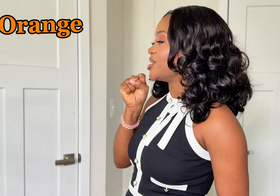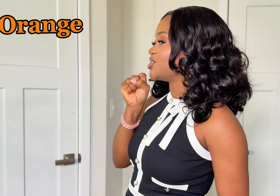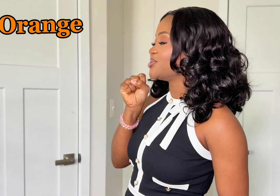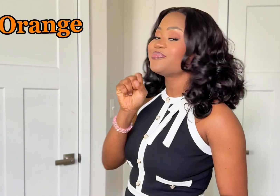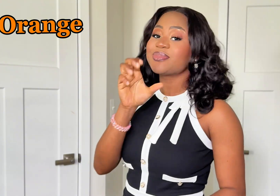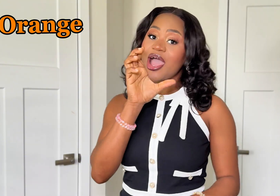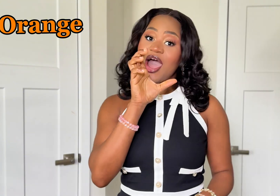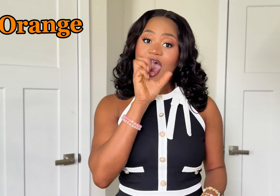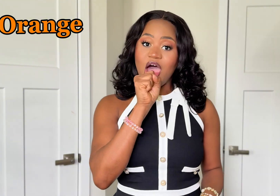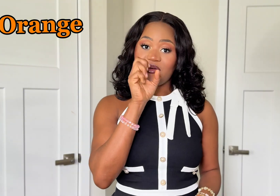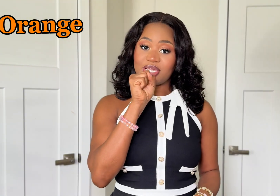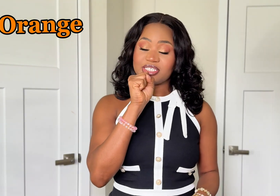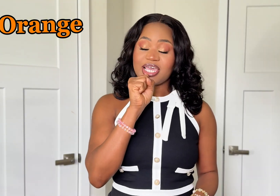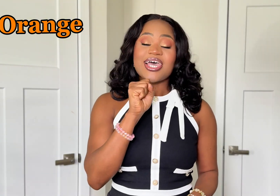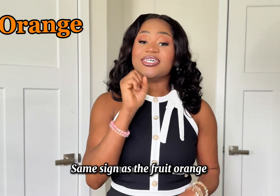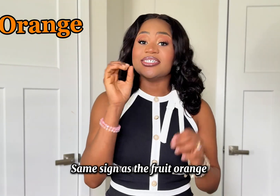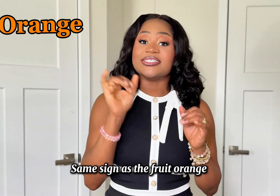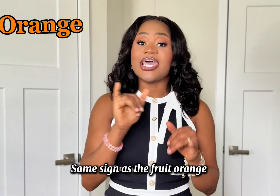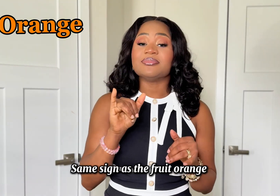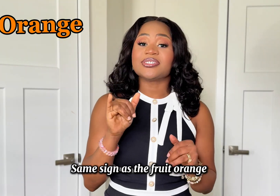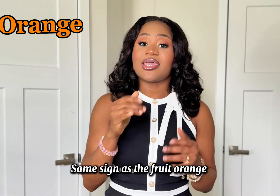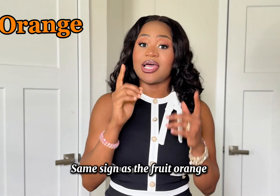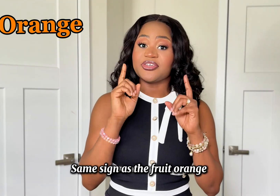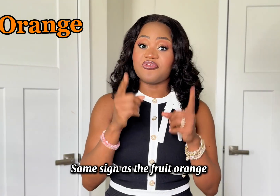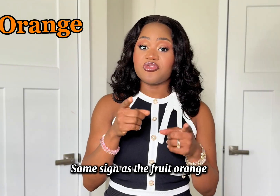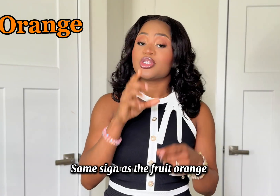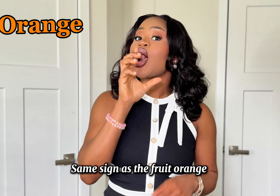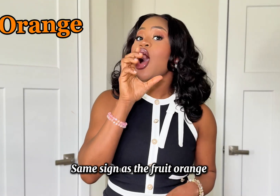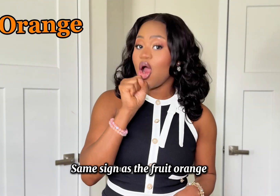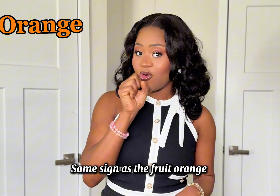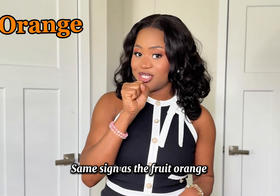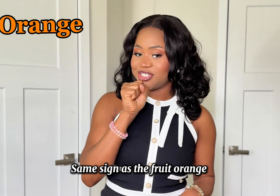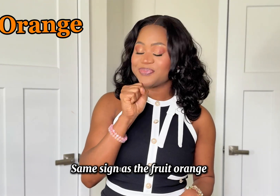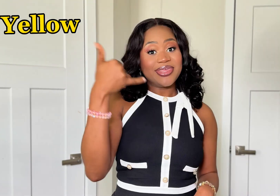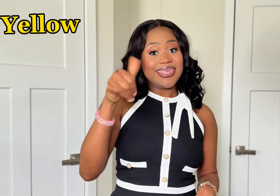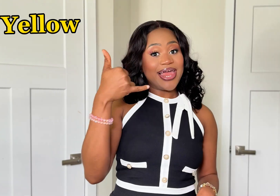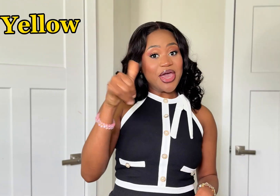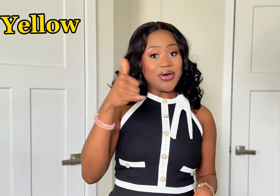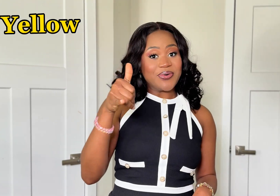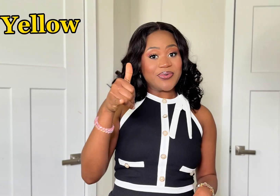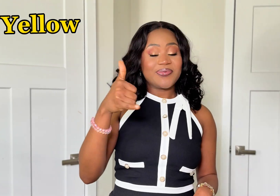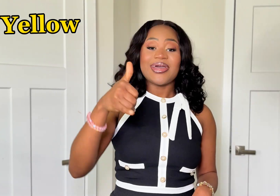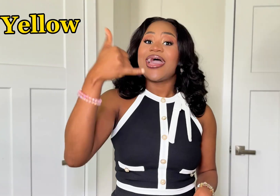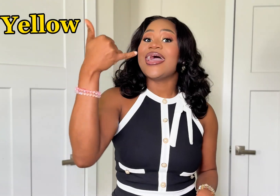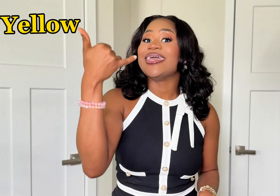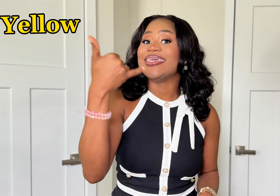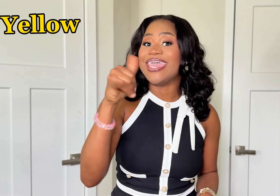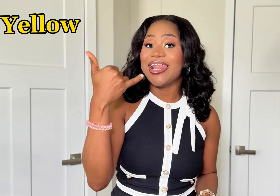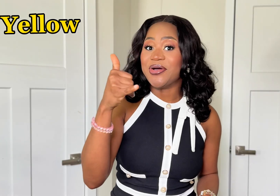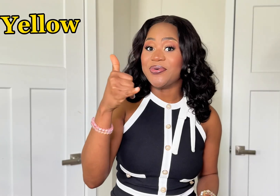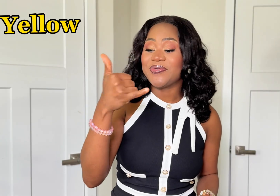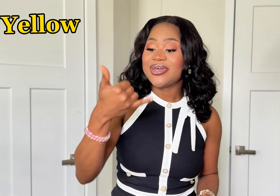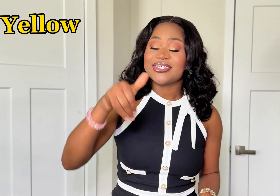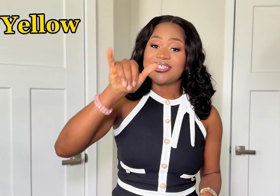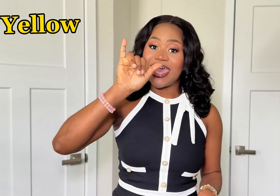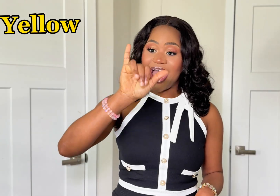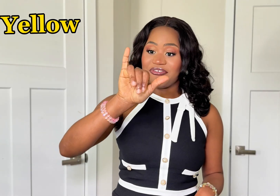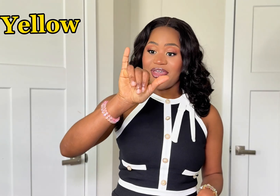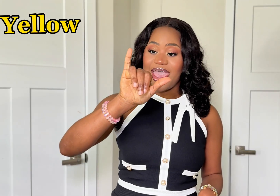orange. Orange is the same sign as the fruit orange. Yellow. Yellow. So you have your hand